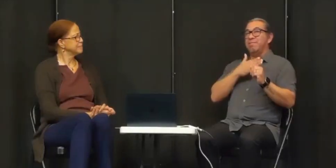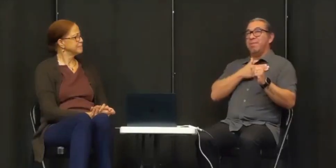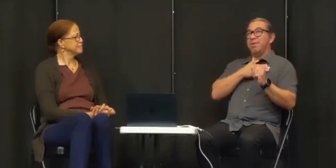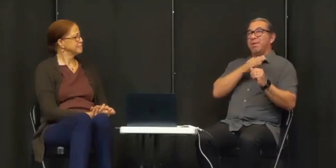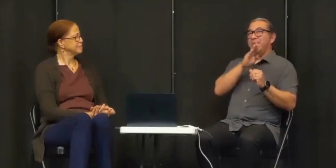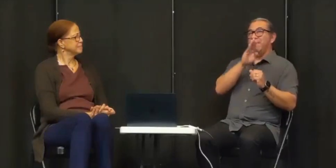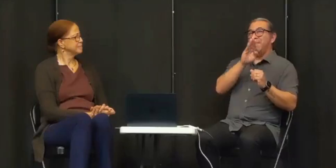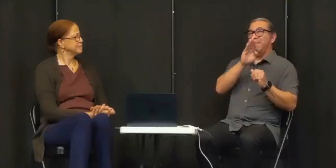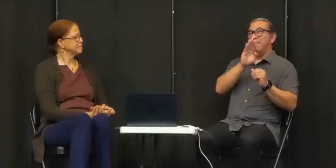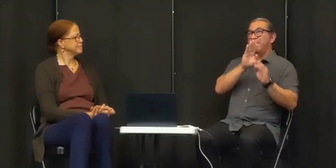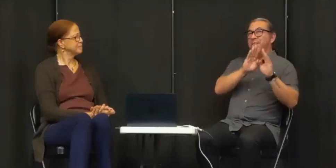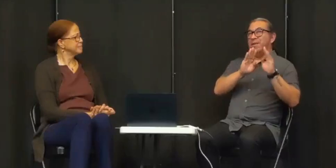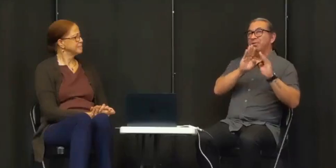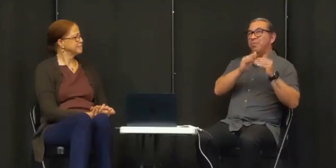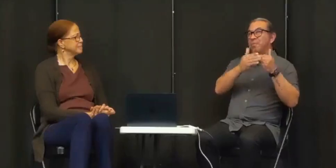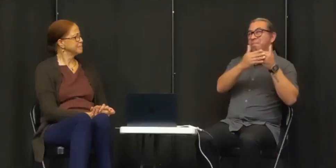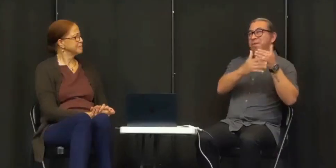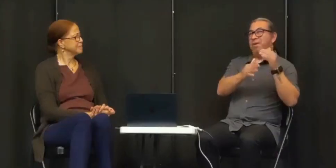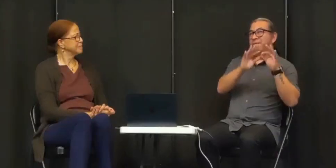they feel they have my